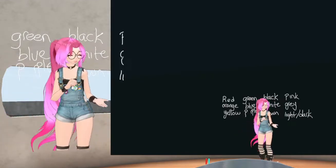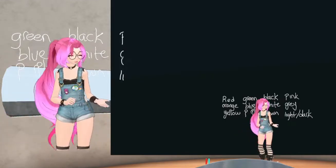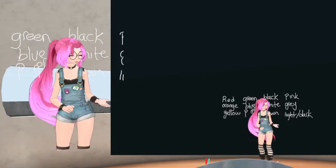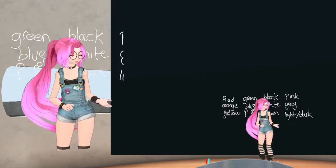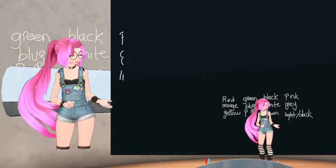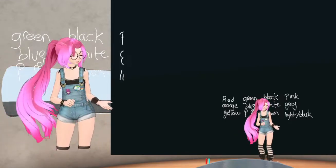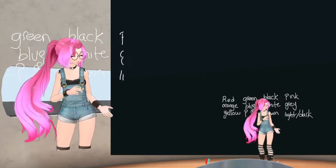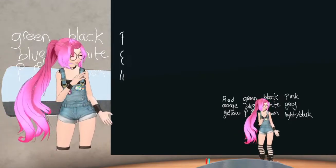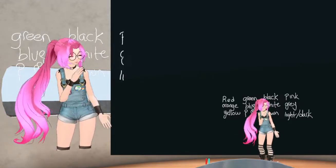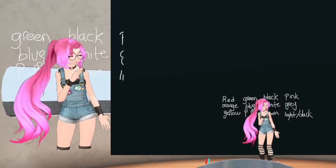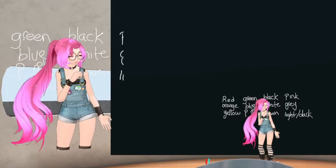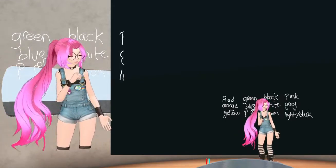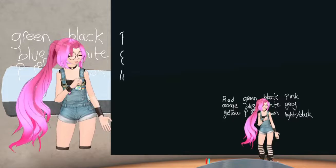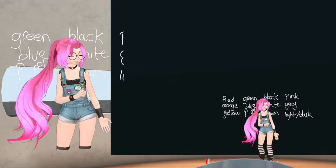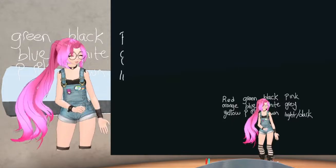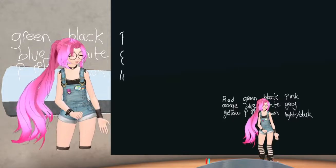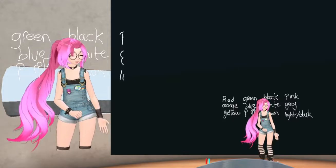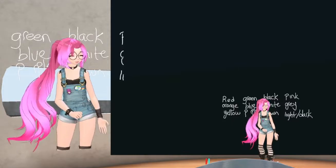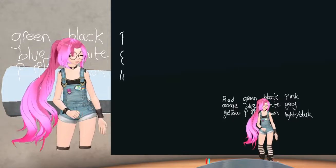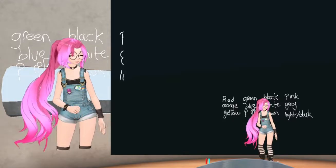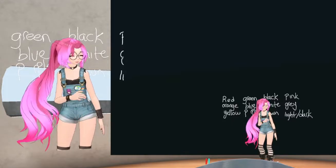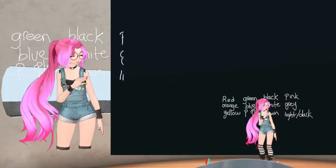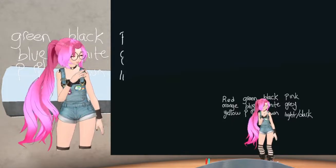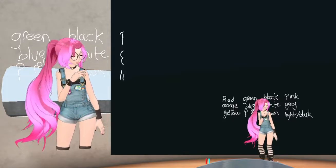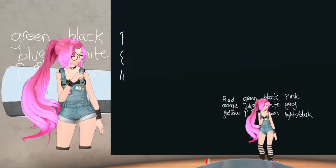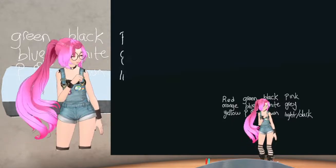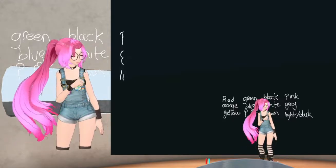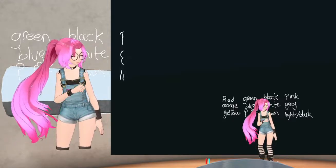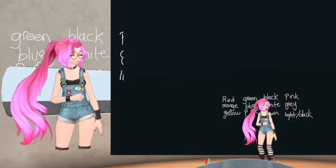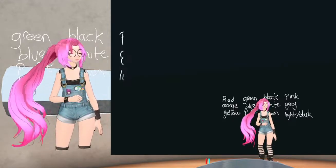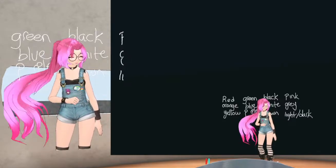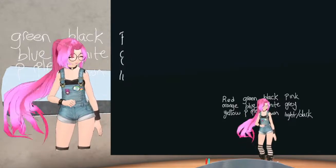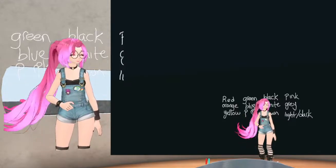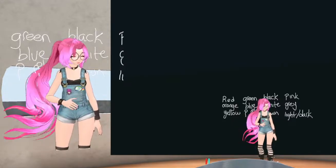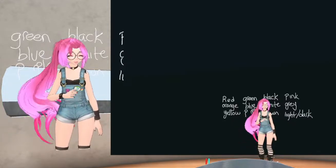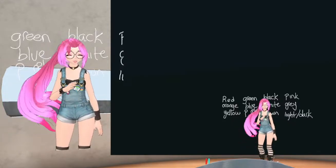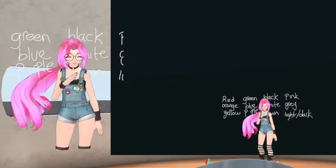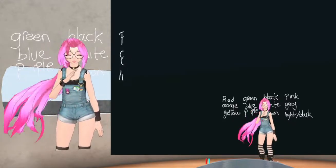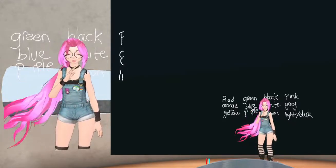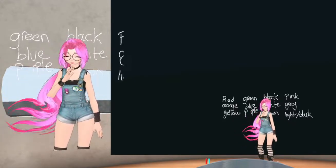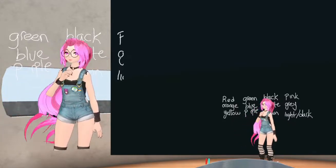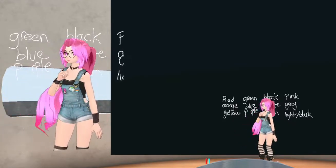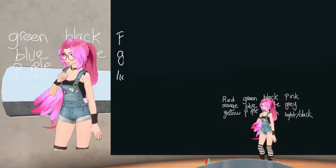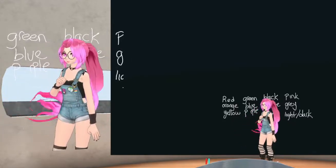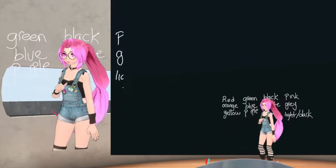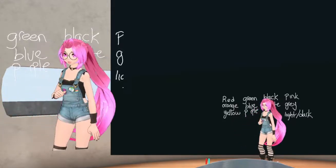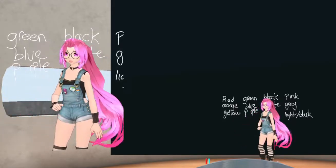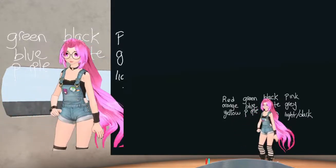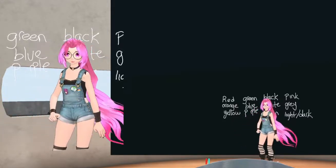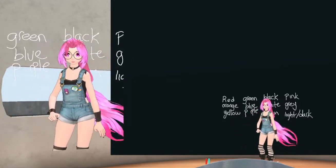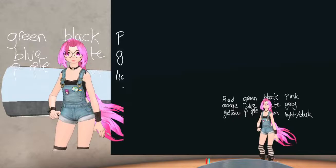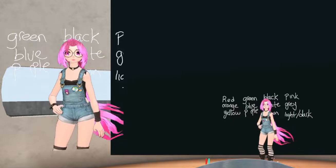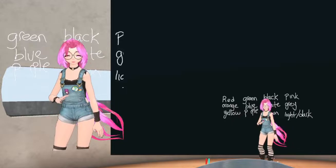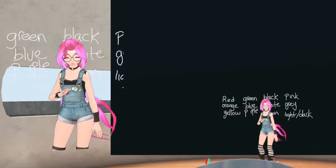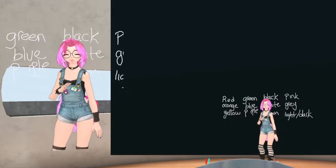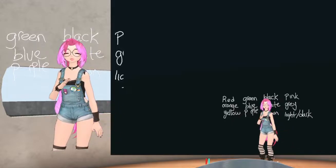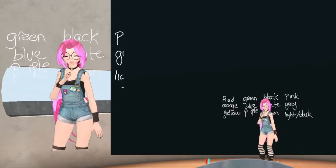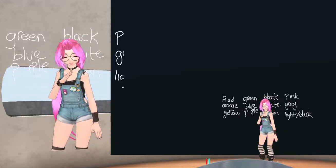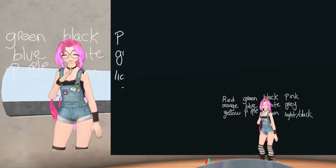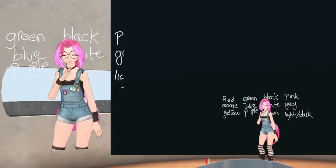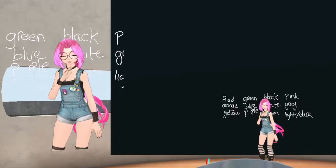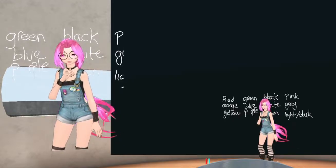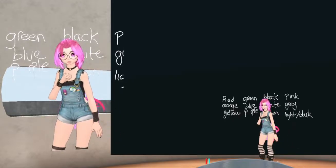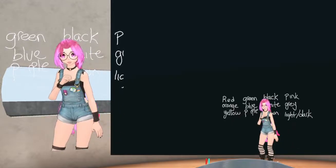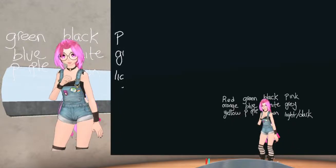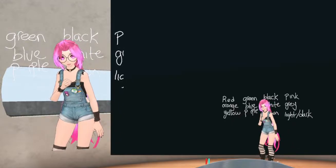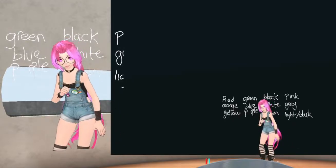does this mean when I pull down? Can somebody tell me what this means if I pull it down? Old. Yep. Old Old. age. Old